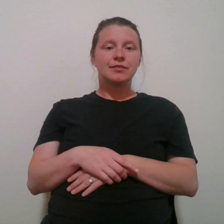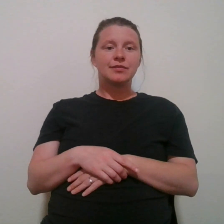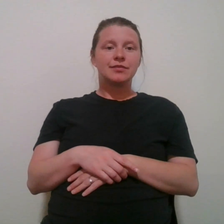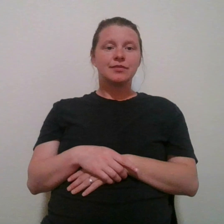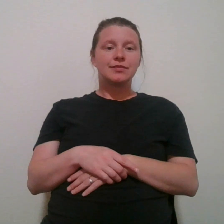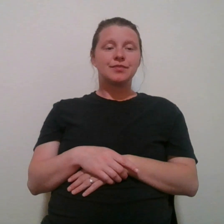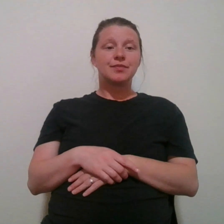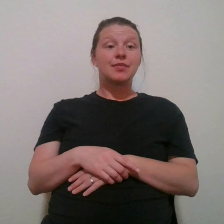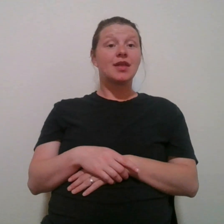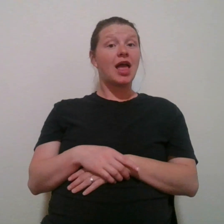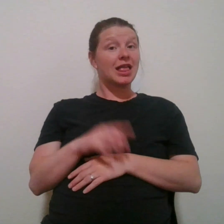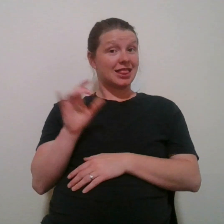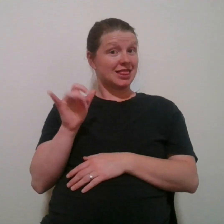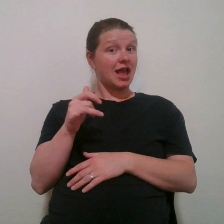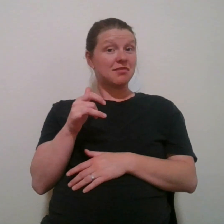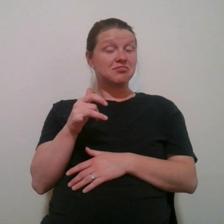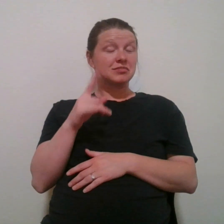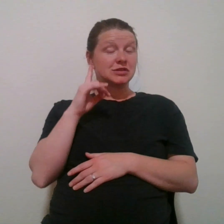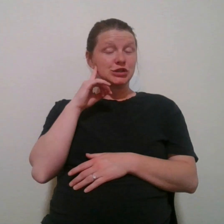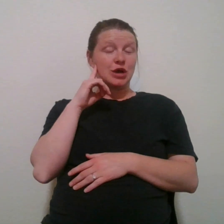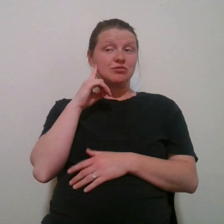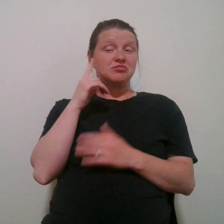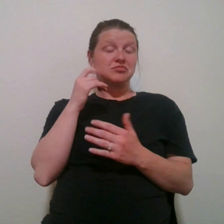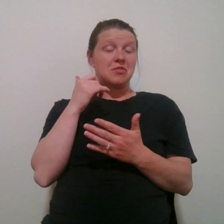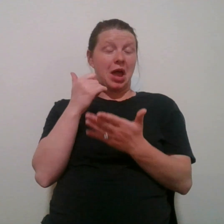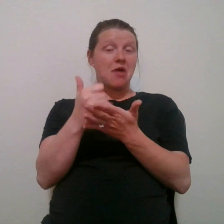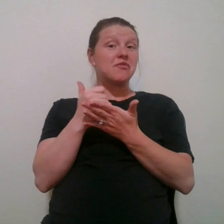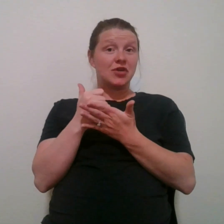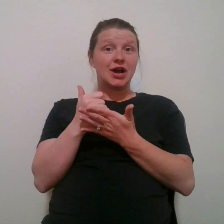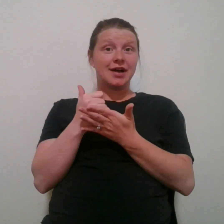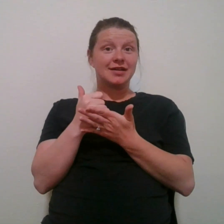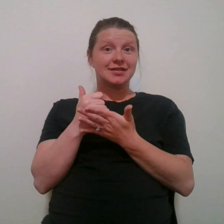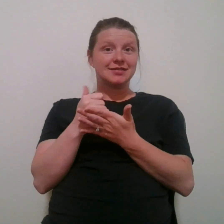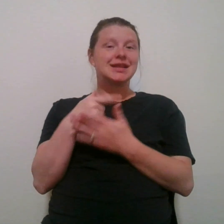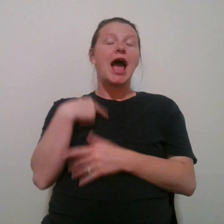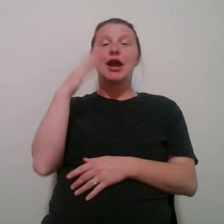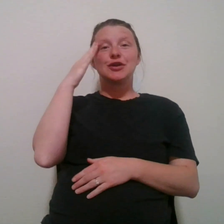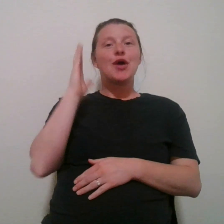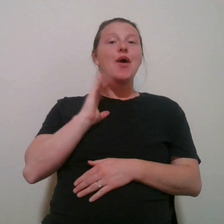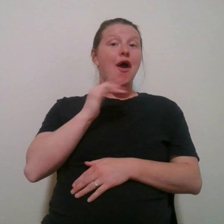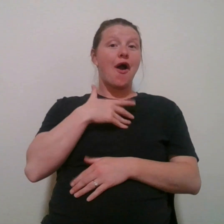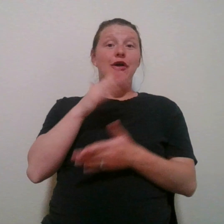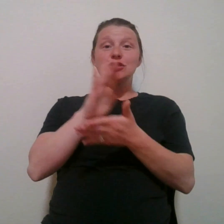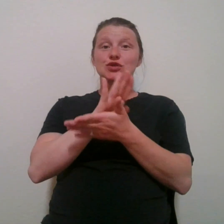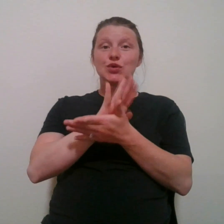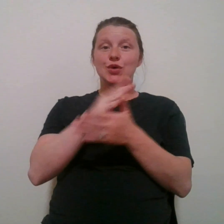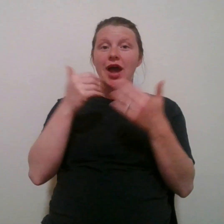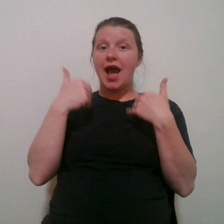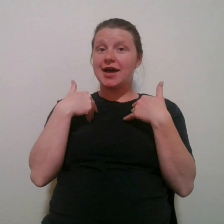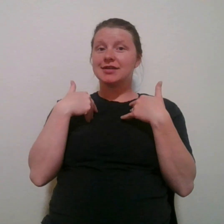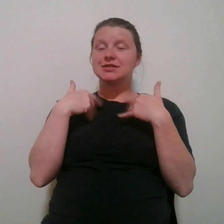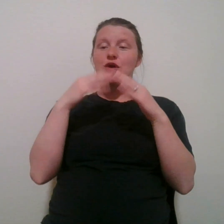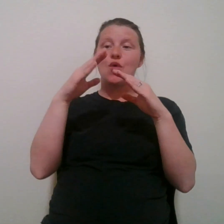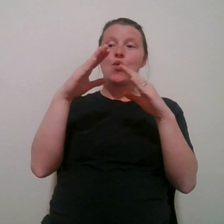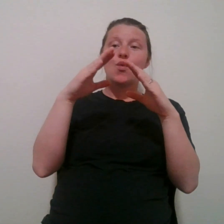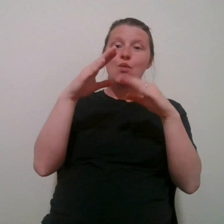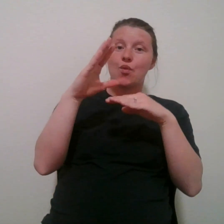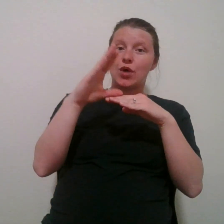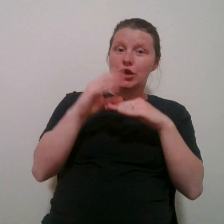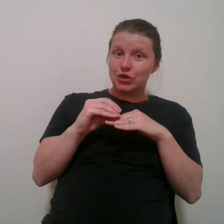Well, that sounds very helpful. I know that our school does have a reduced meal program, the cost for hot